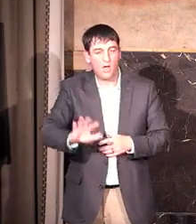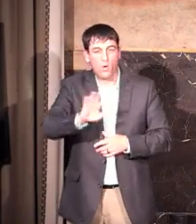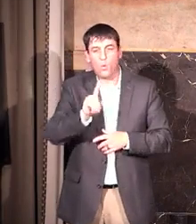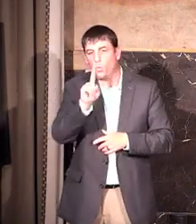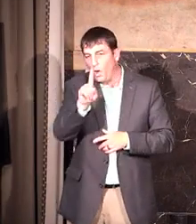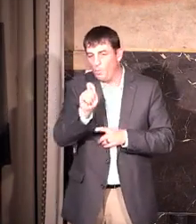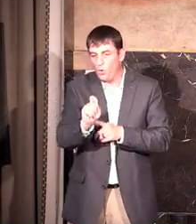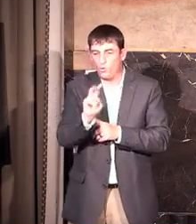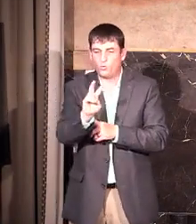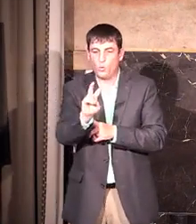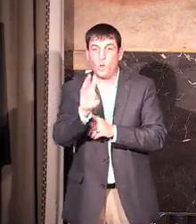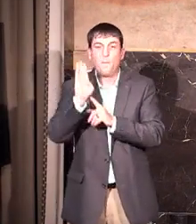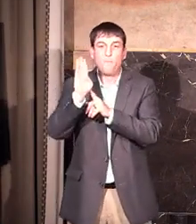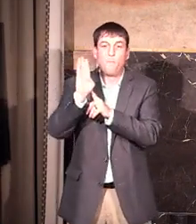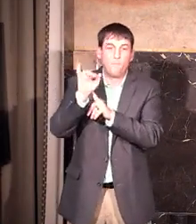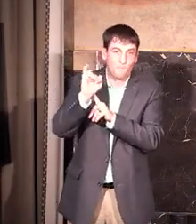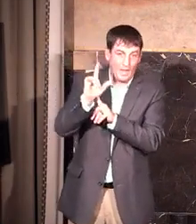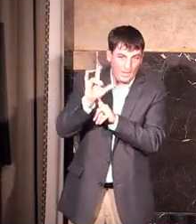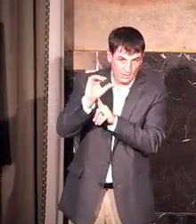billion has been